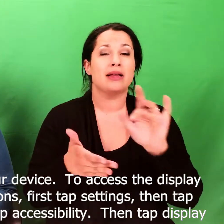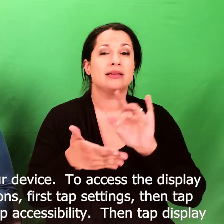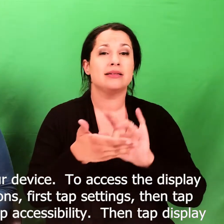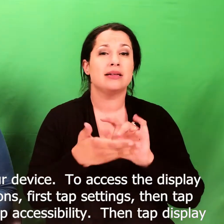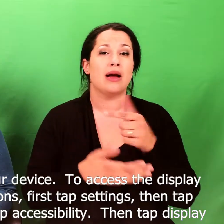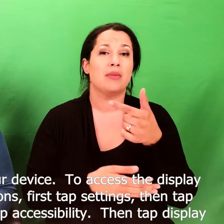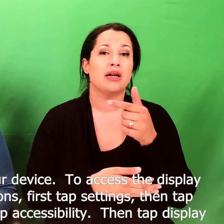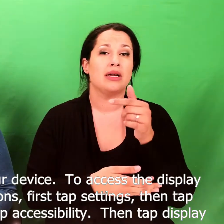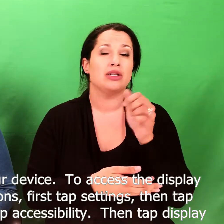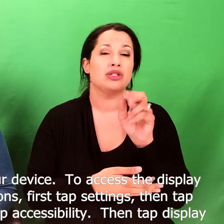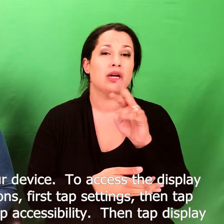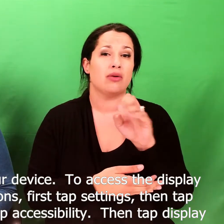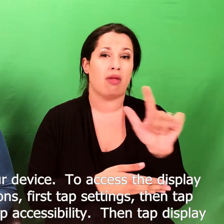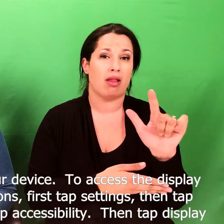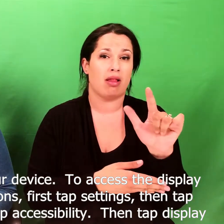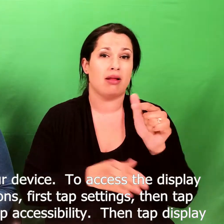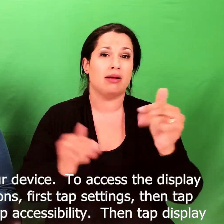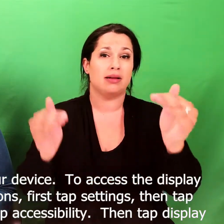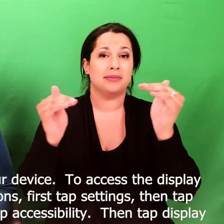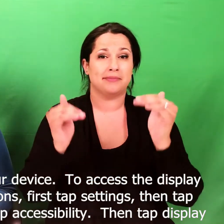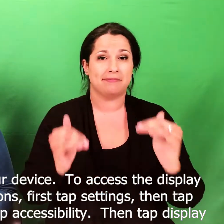then tap Accessibility,